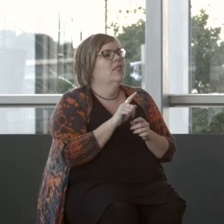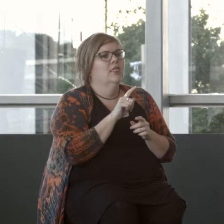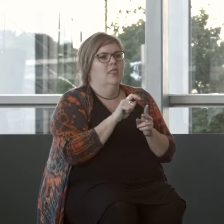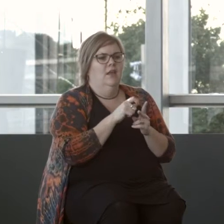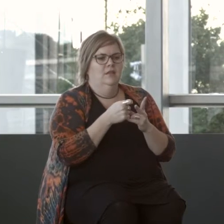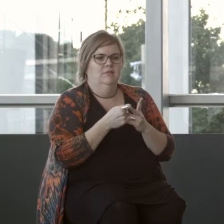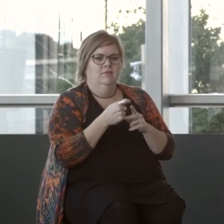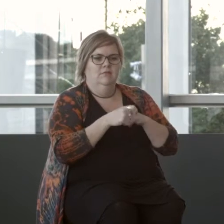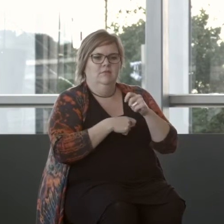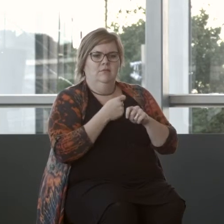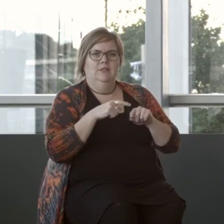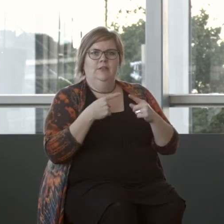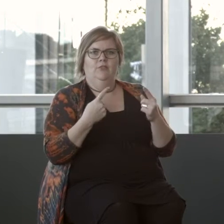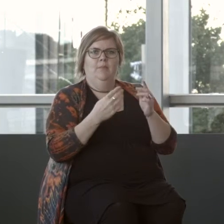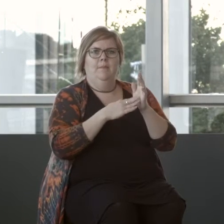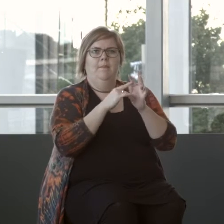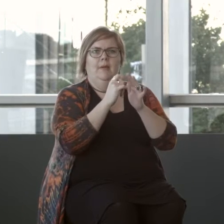different media,